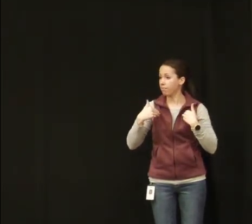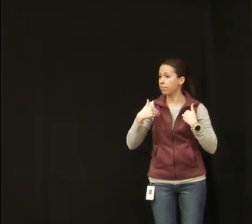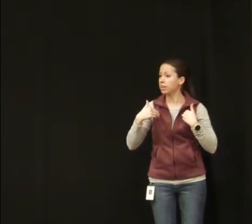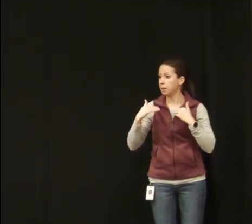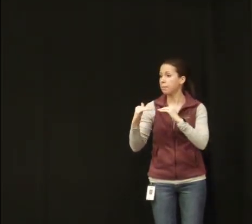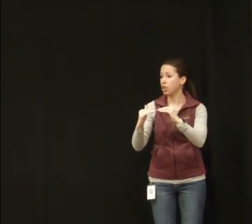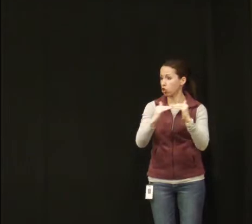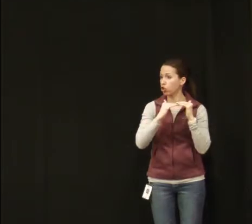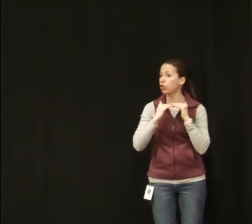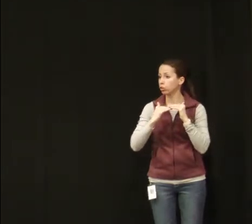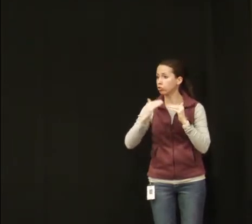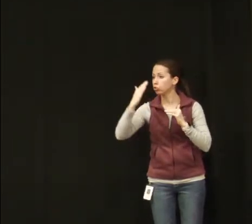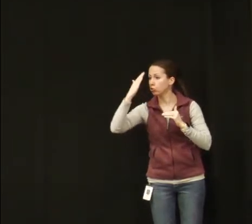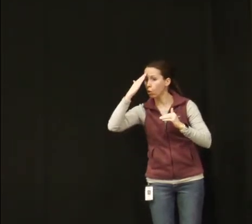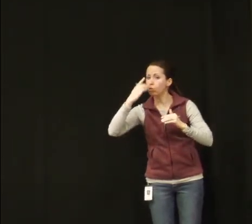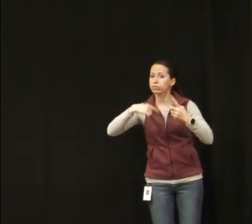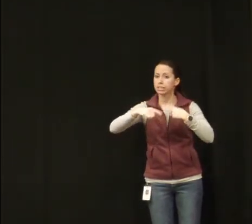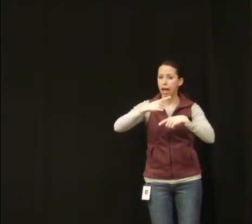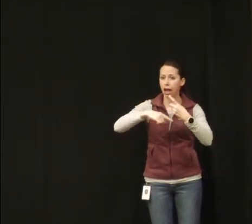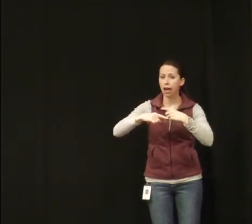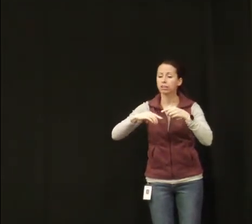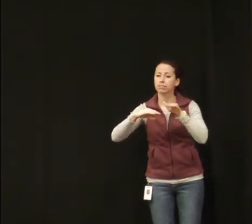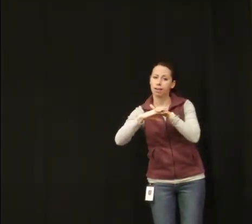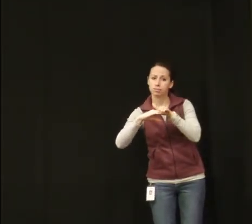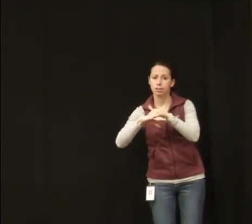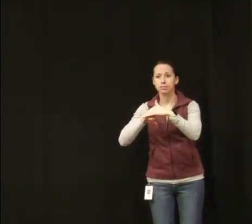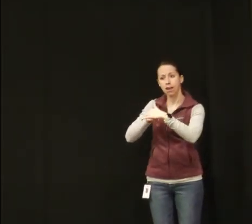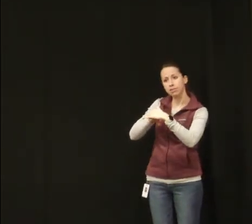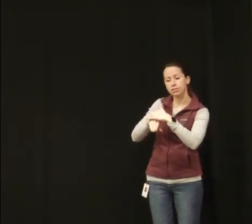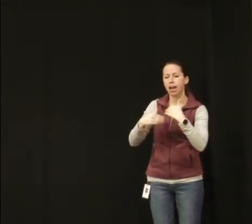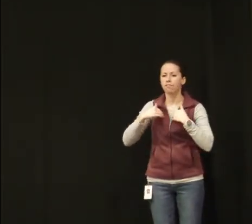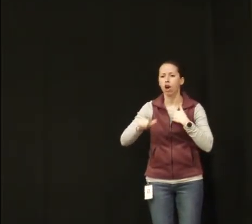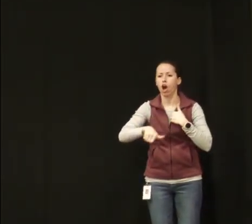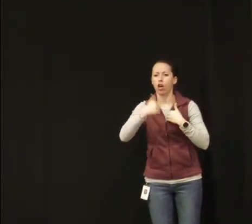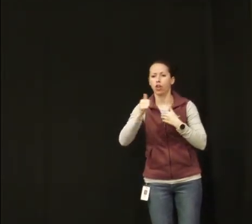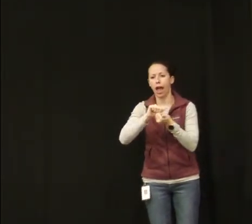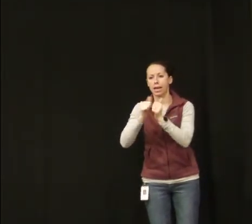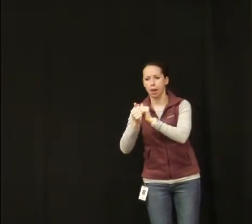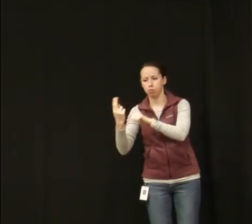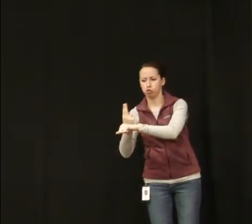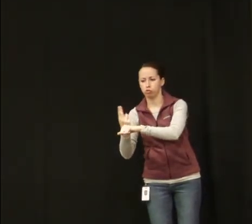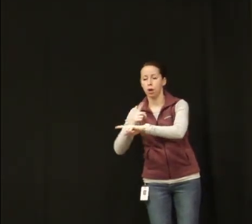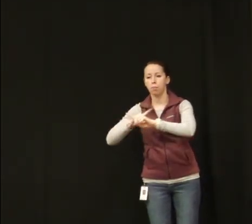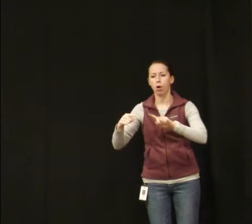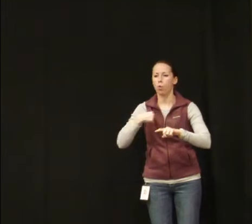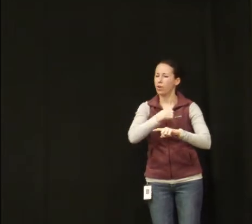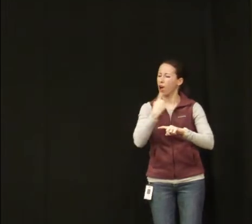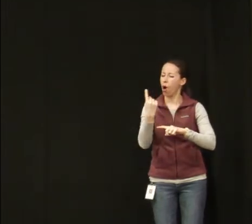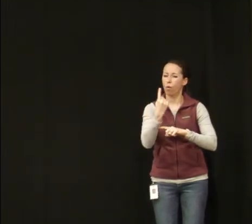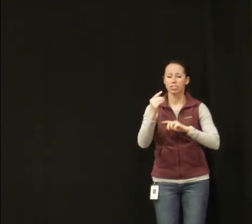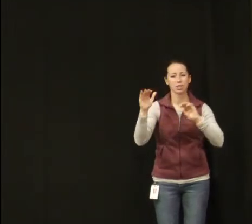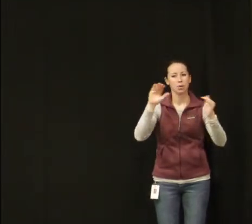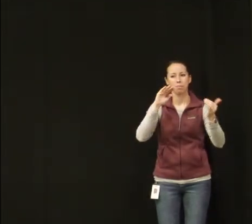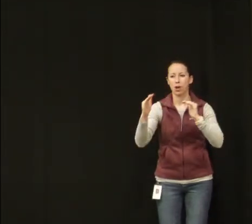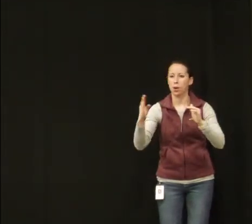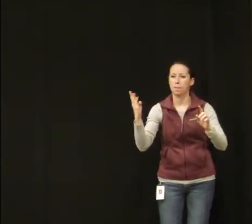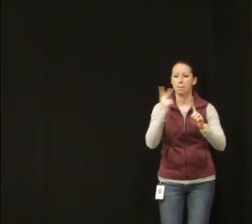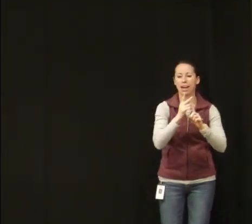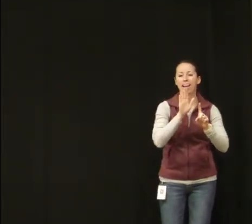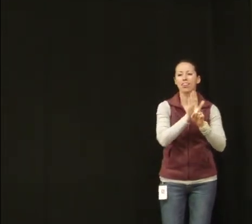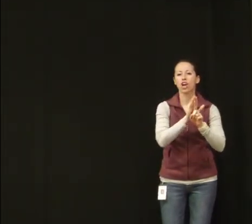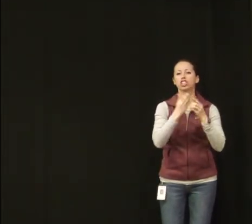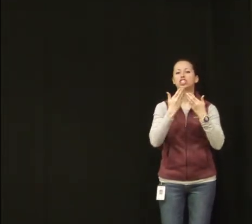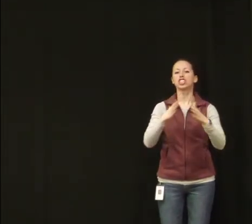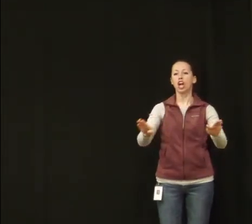also know sign language or have other adaptations that they're using, but we're always comparing them back to their peers that are in the general